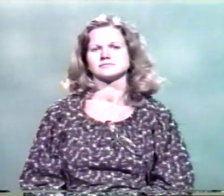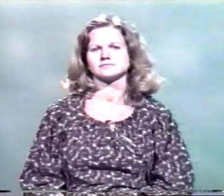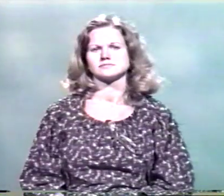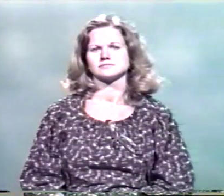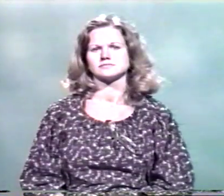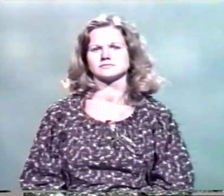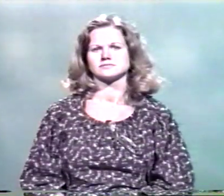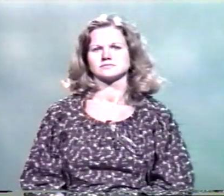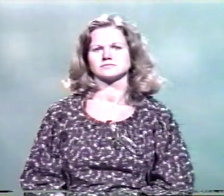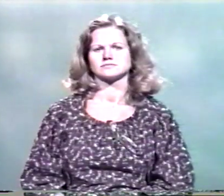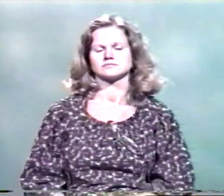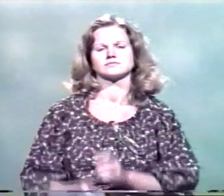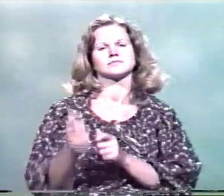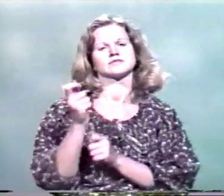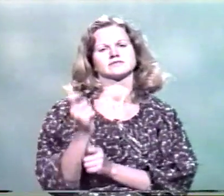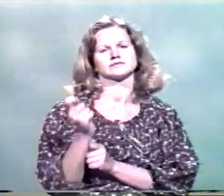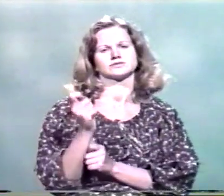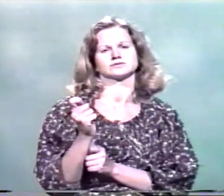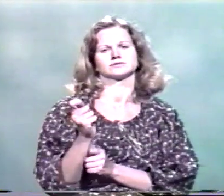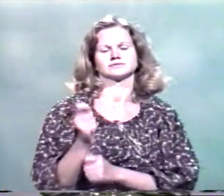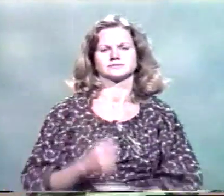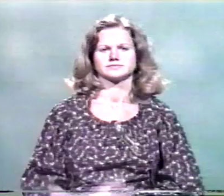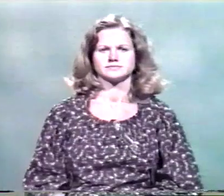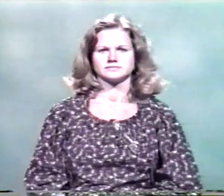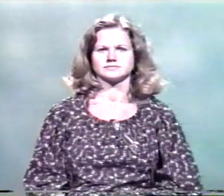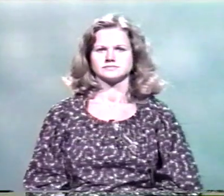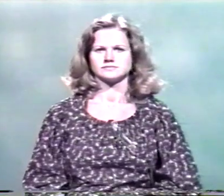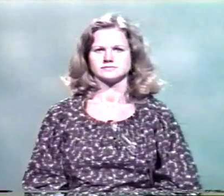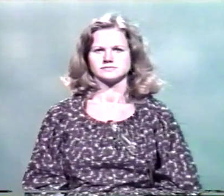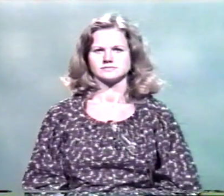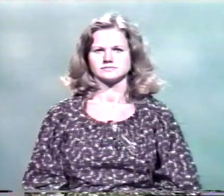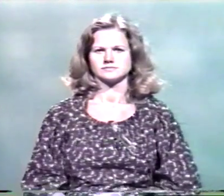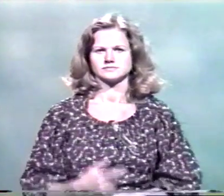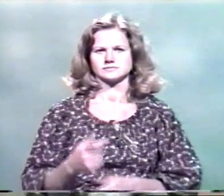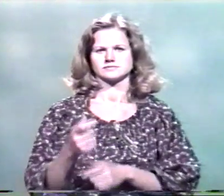To fish or fishing. To fish or go fishing.